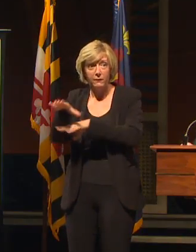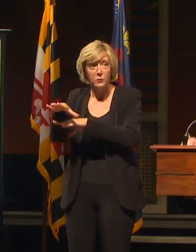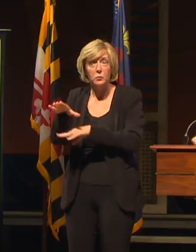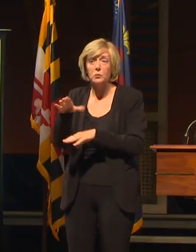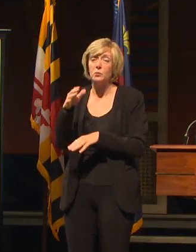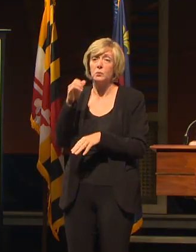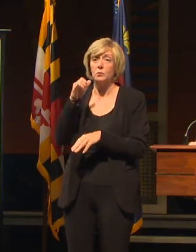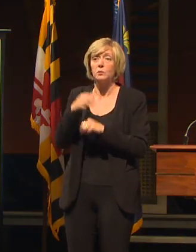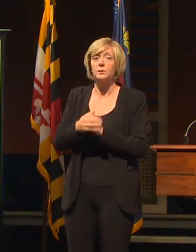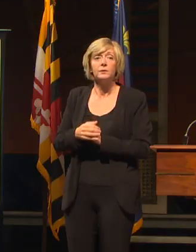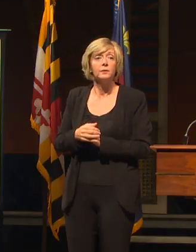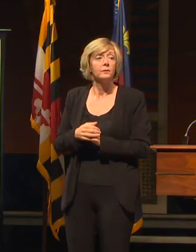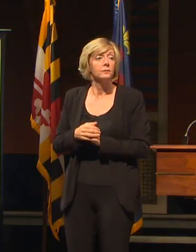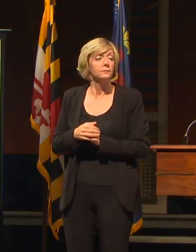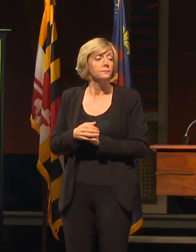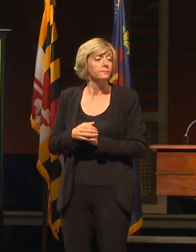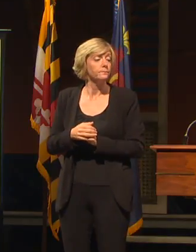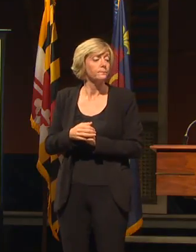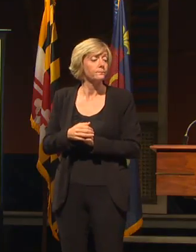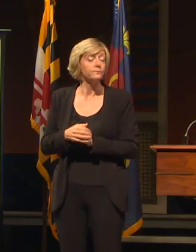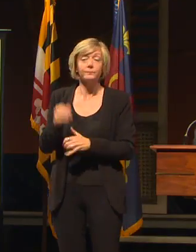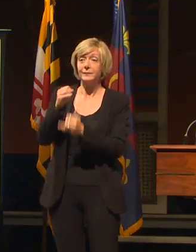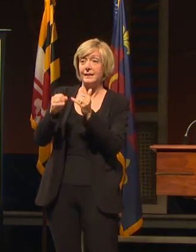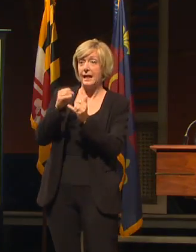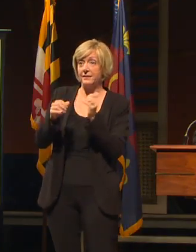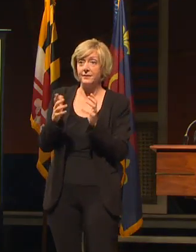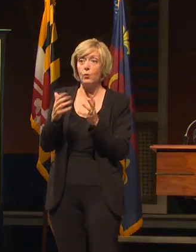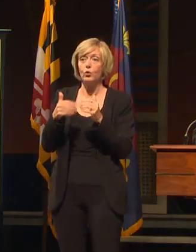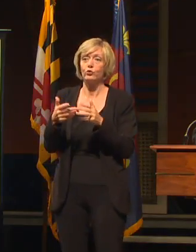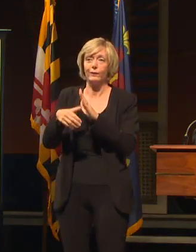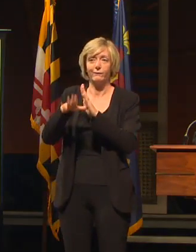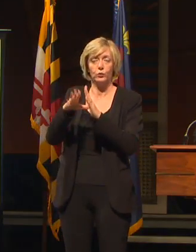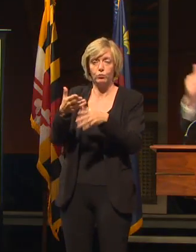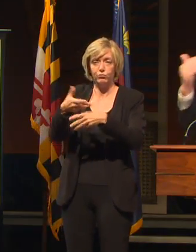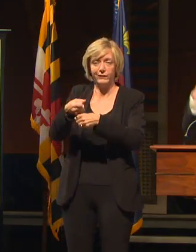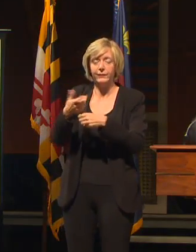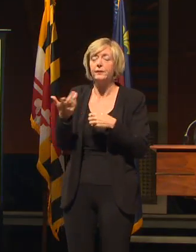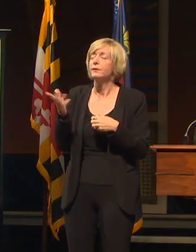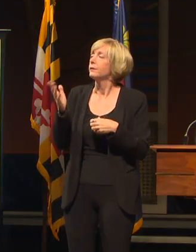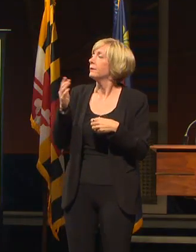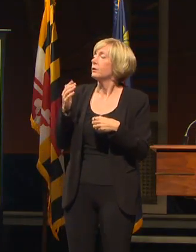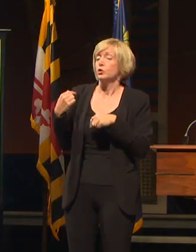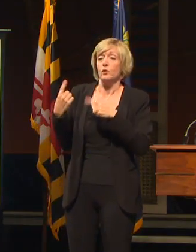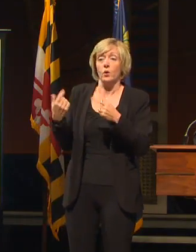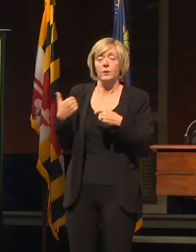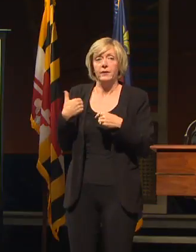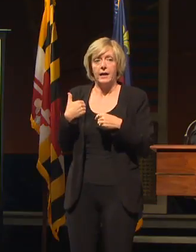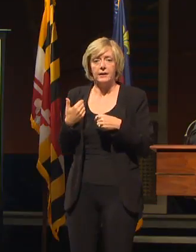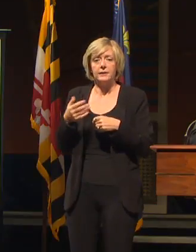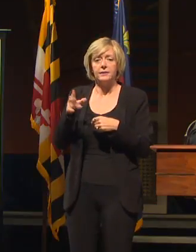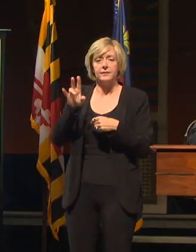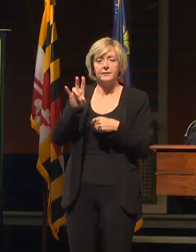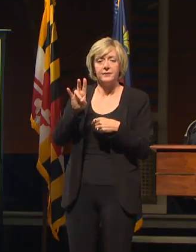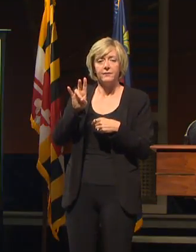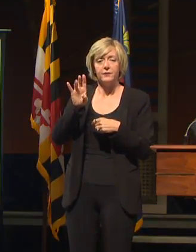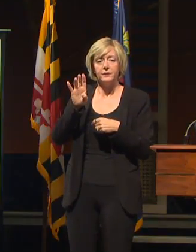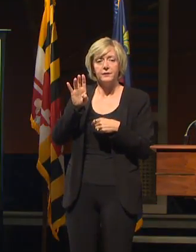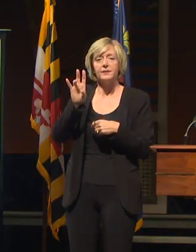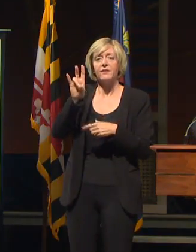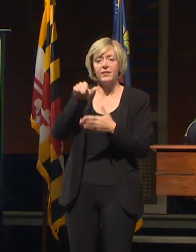there today. So lastly, I would like to go over very quickly. So far, we have had 7,400